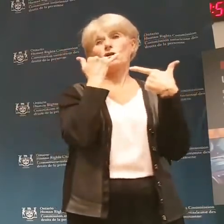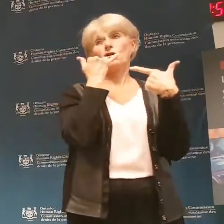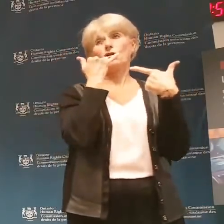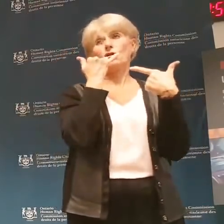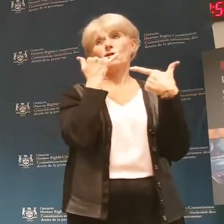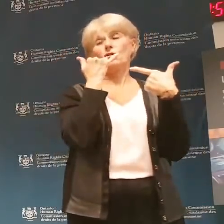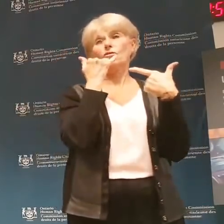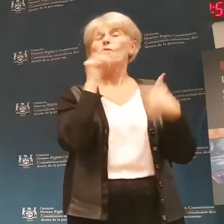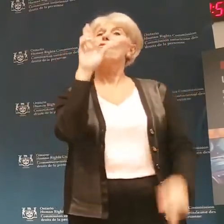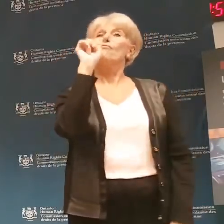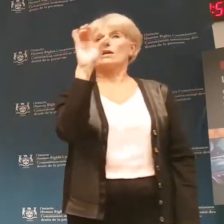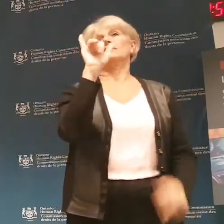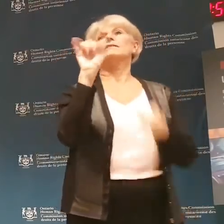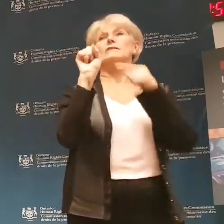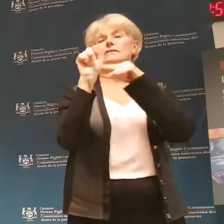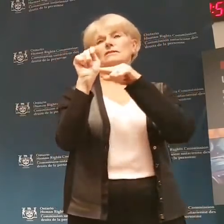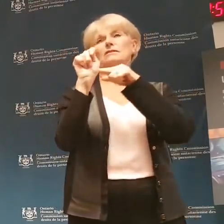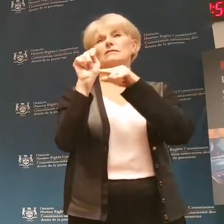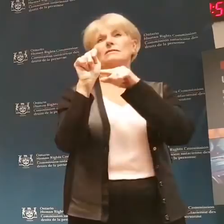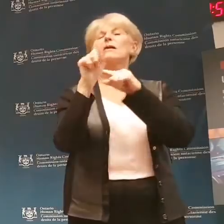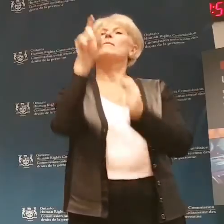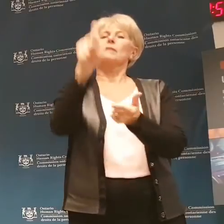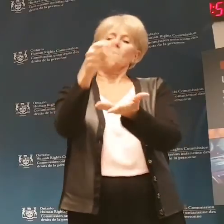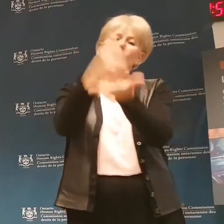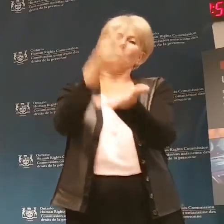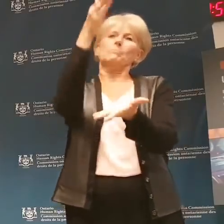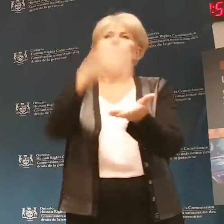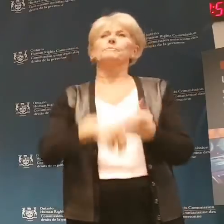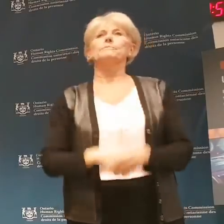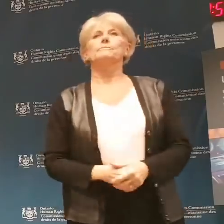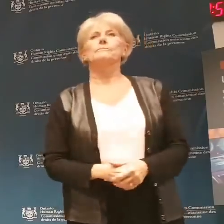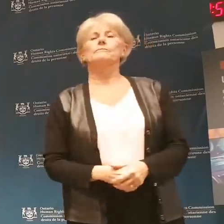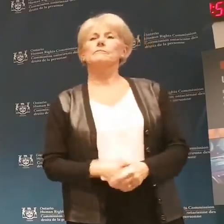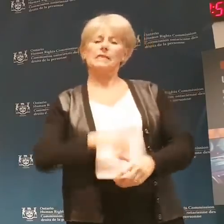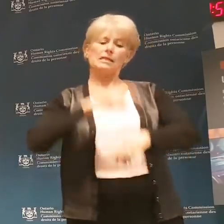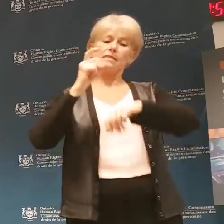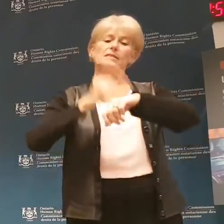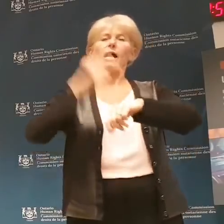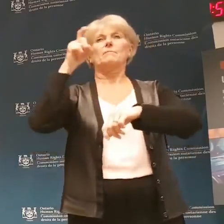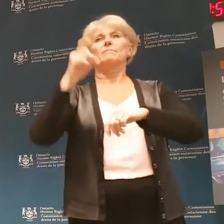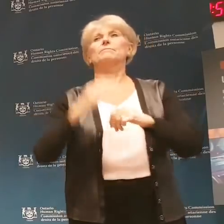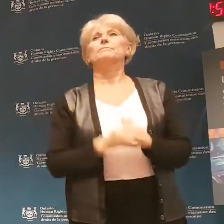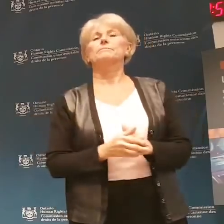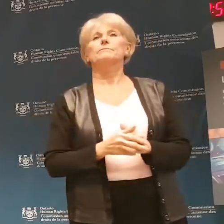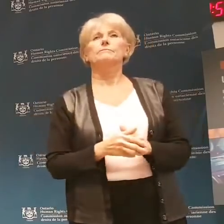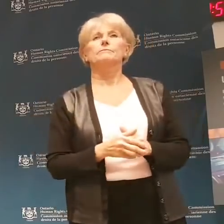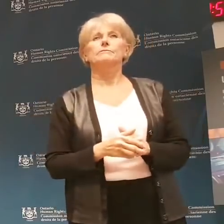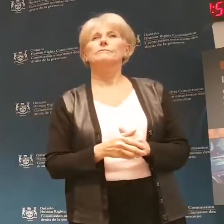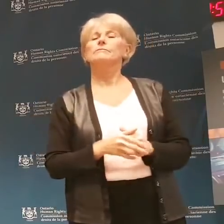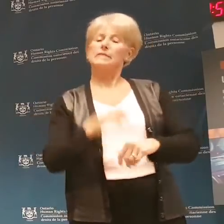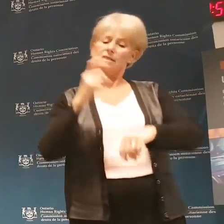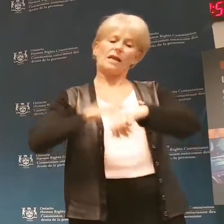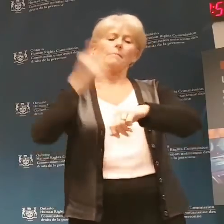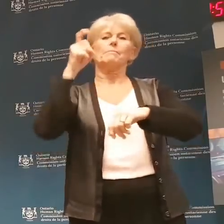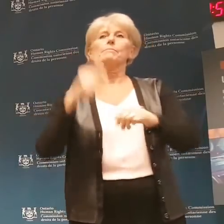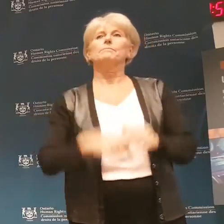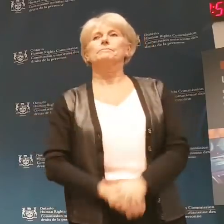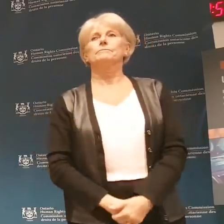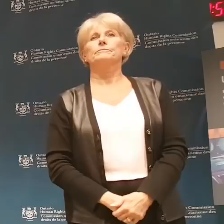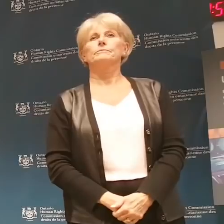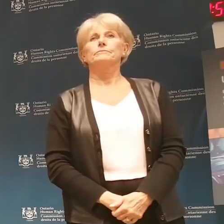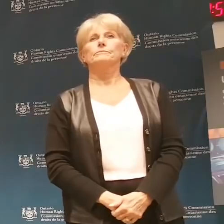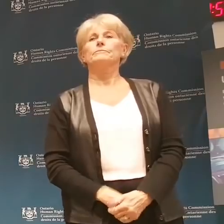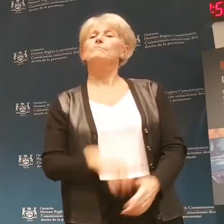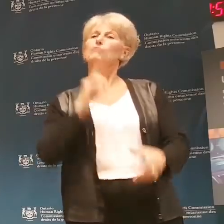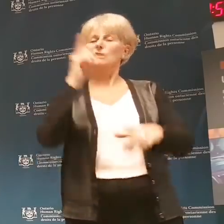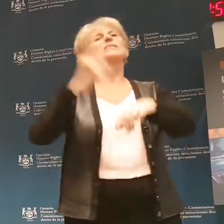It is racist. It must be stopped. The time has come. It is time.